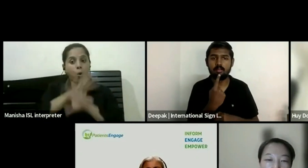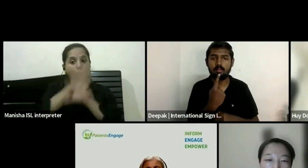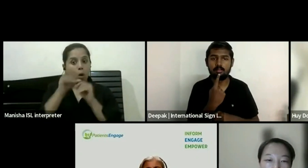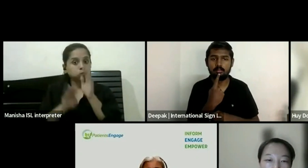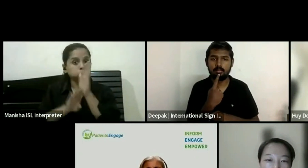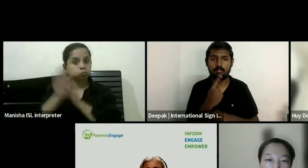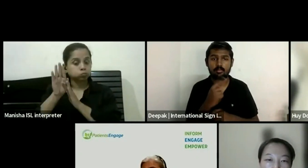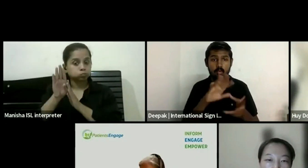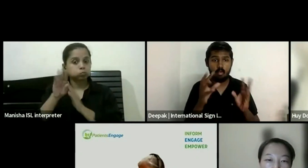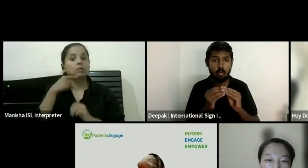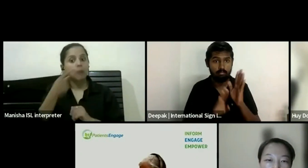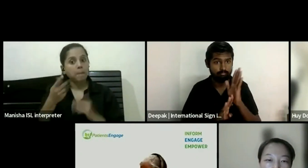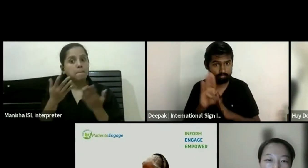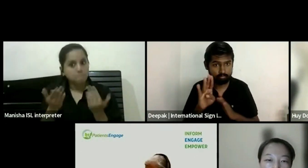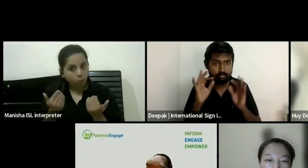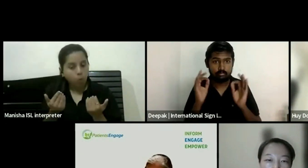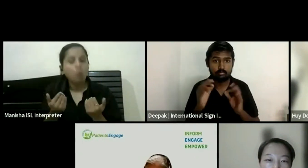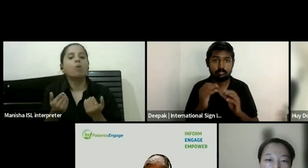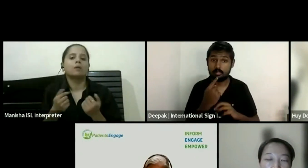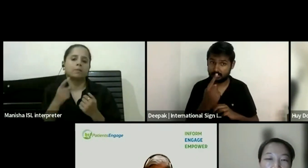it's so. At the end of the day, I think